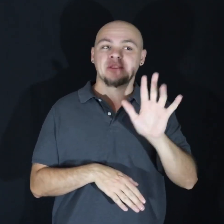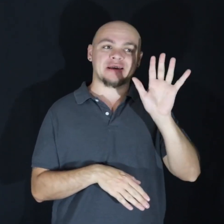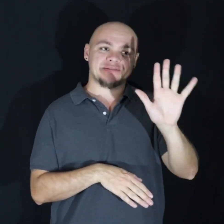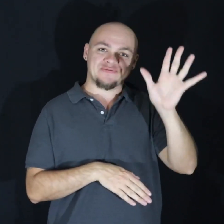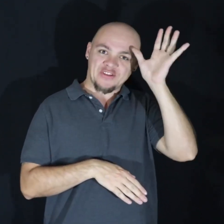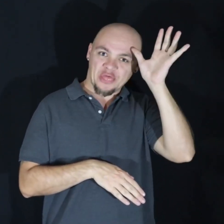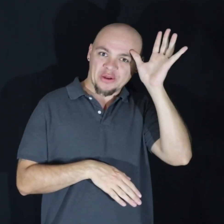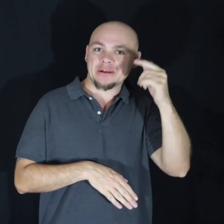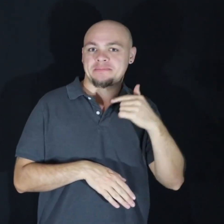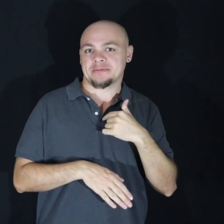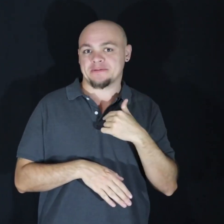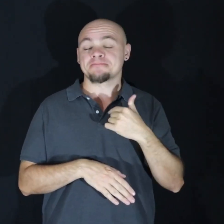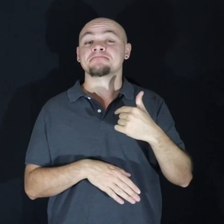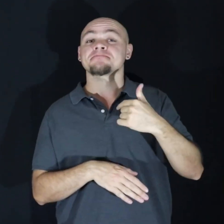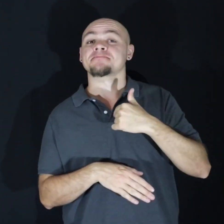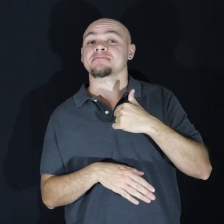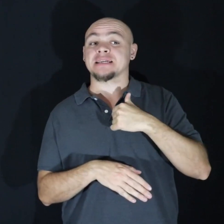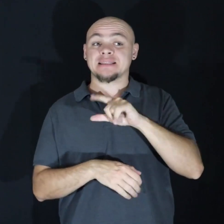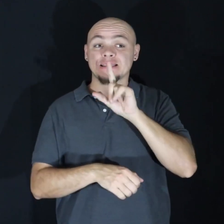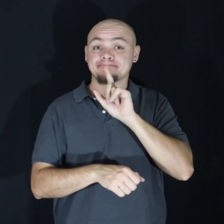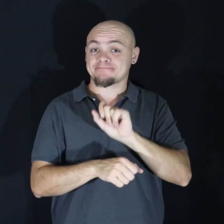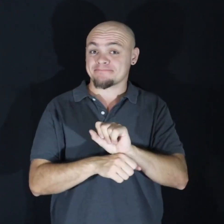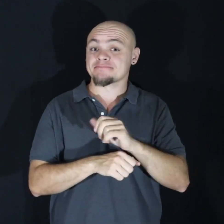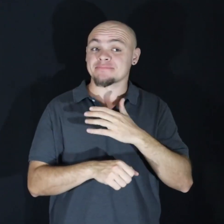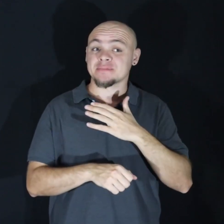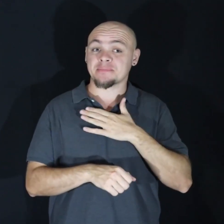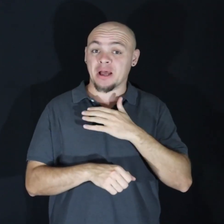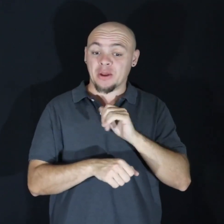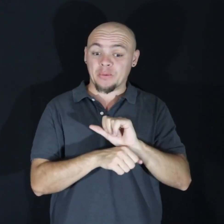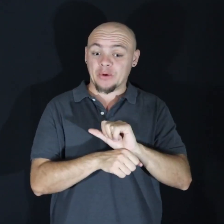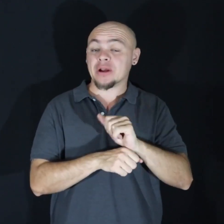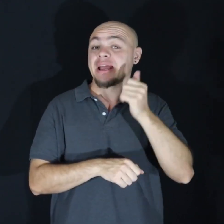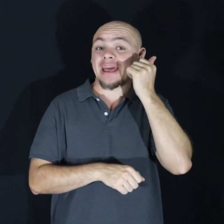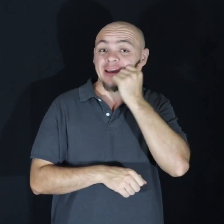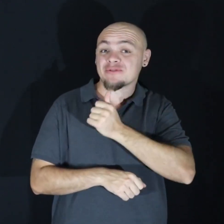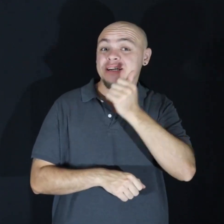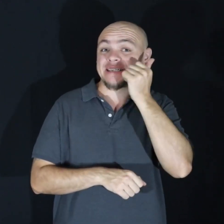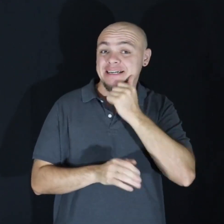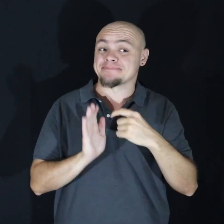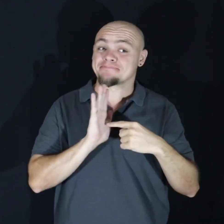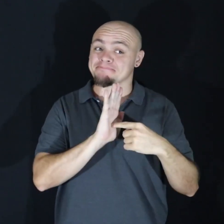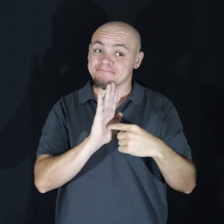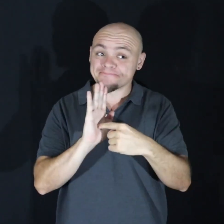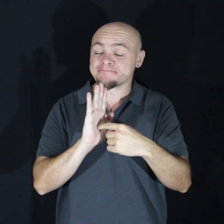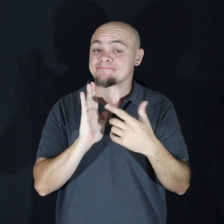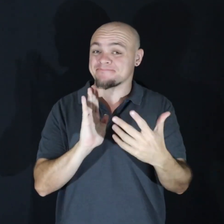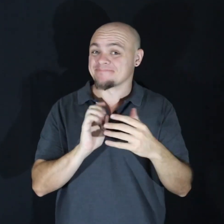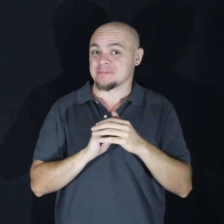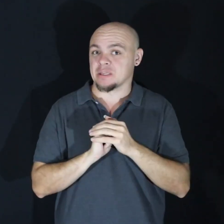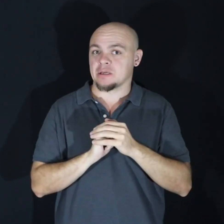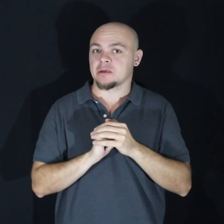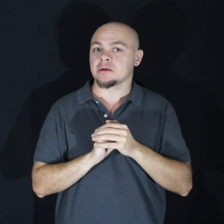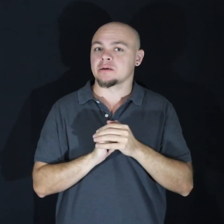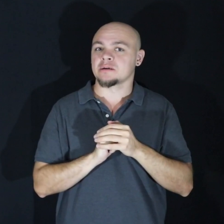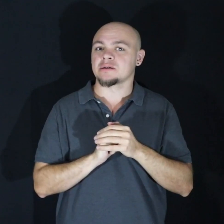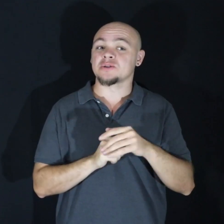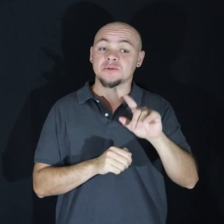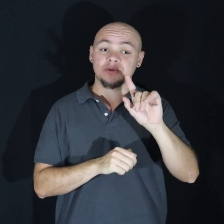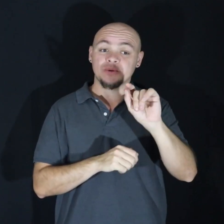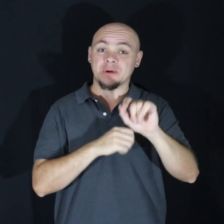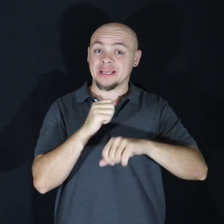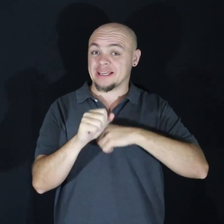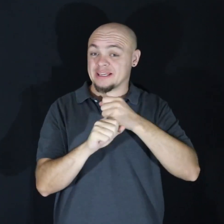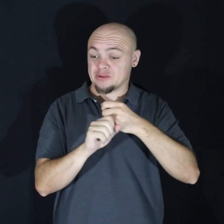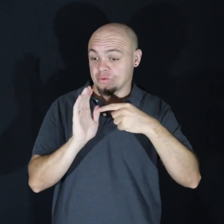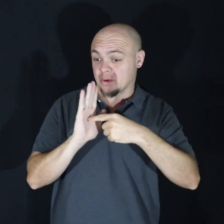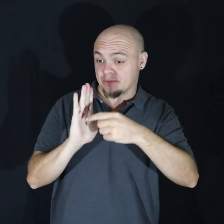and me. I literally live my work every day. So, what has 20 years of